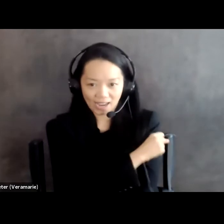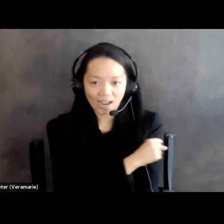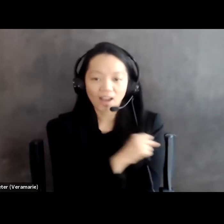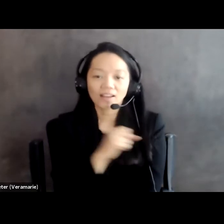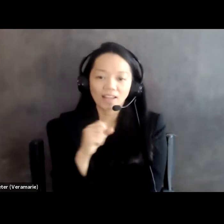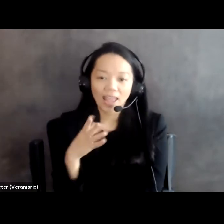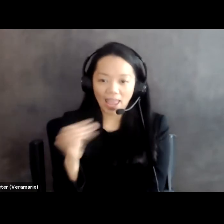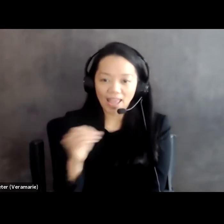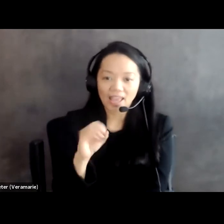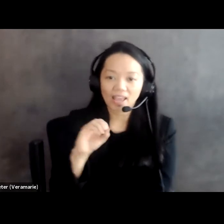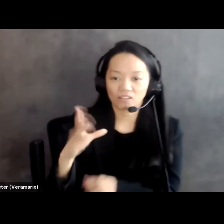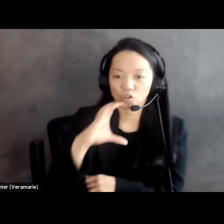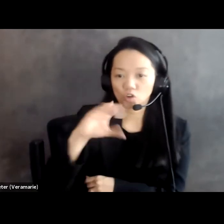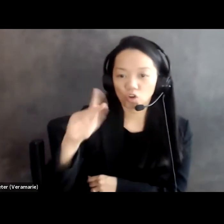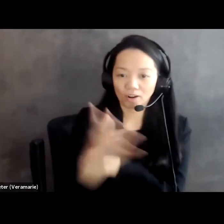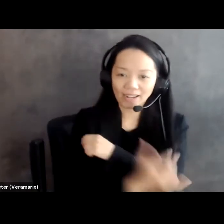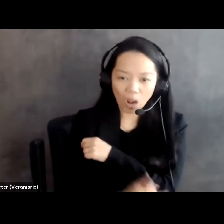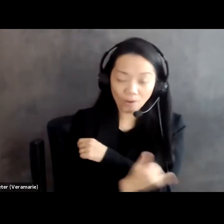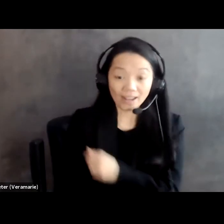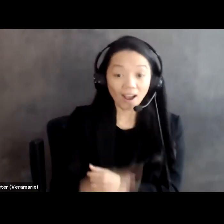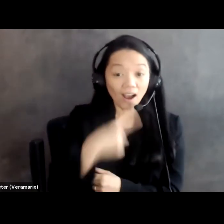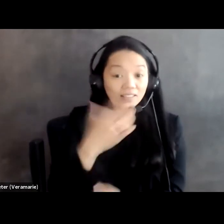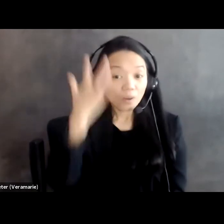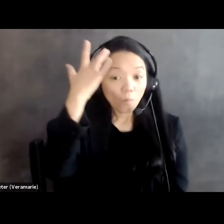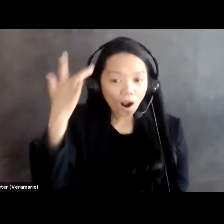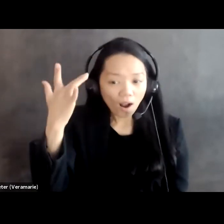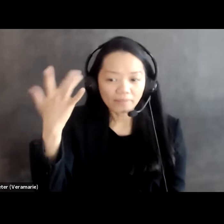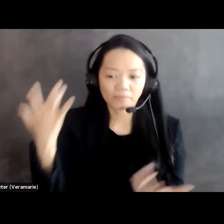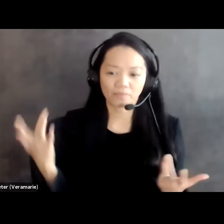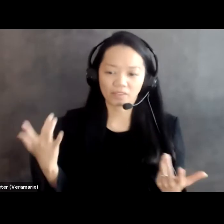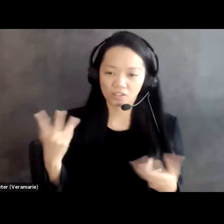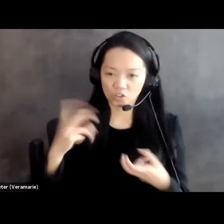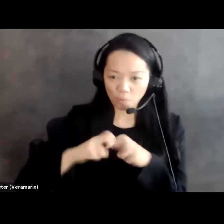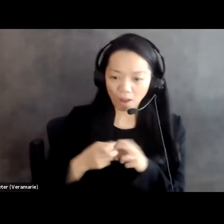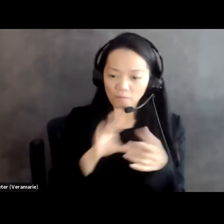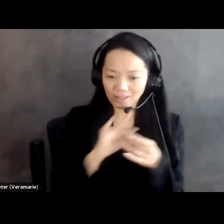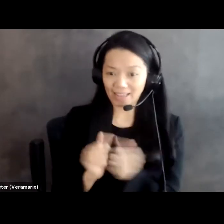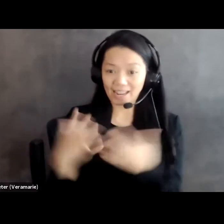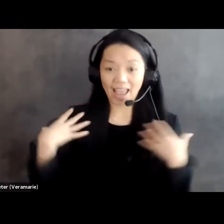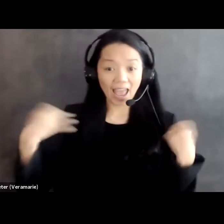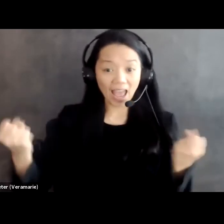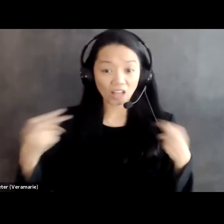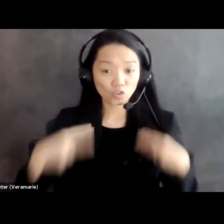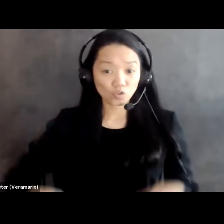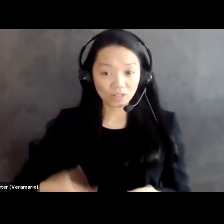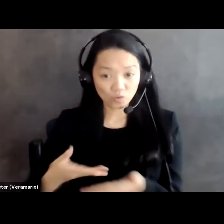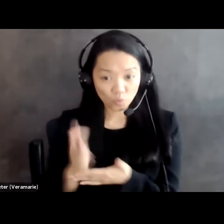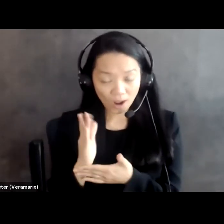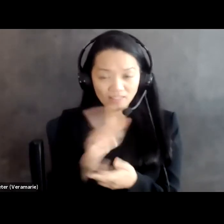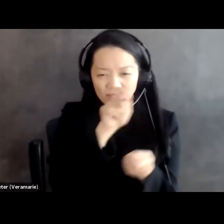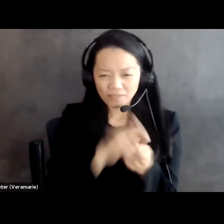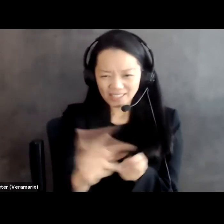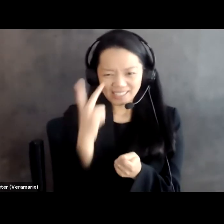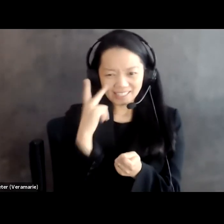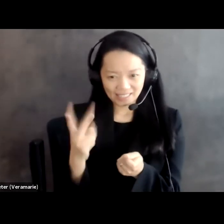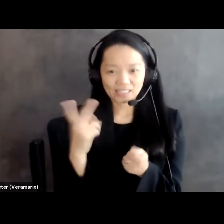county. I say this because the issues around health as a human right, particularly as we've seen